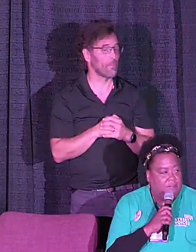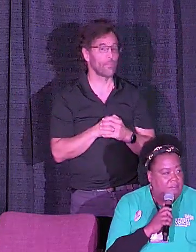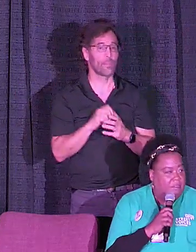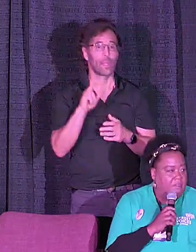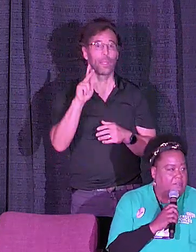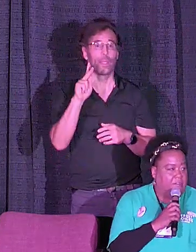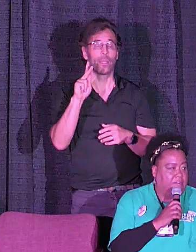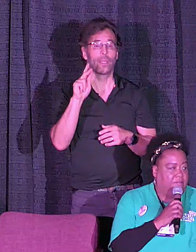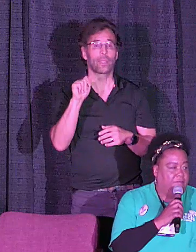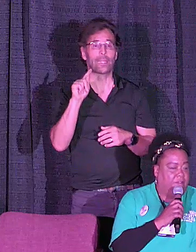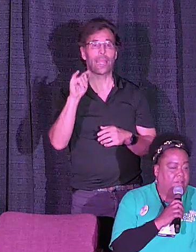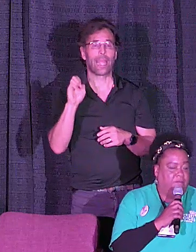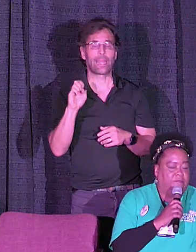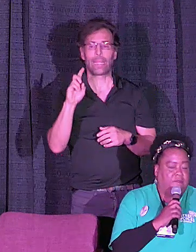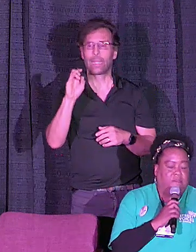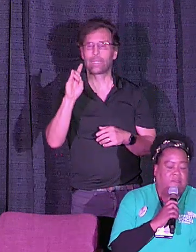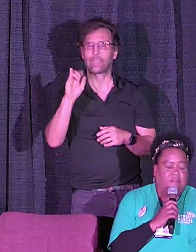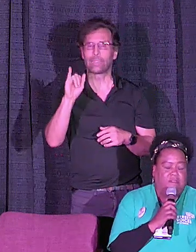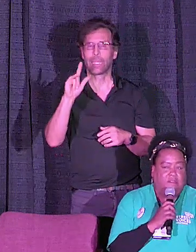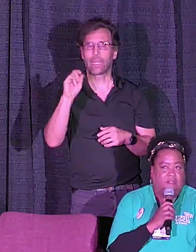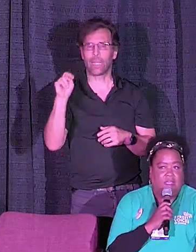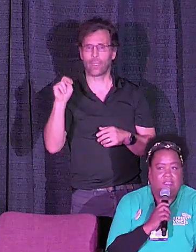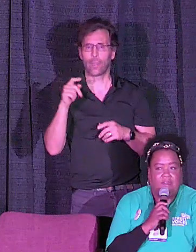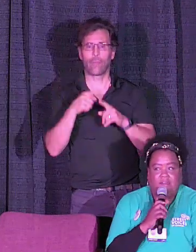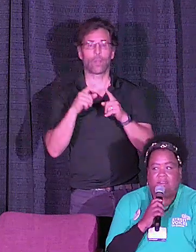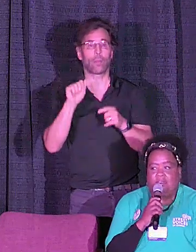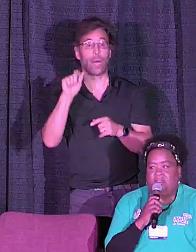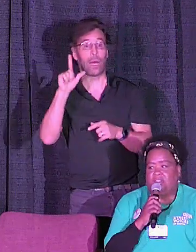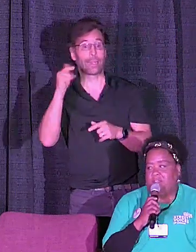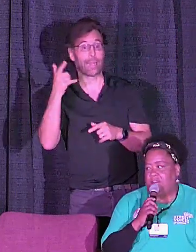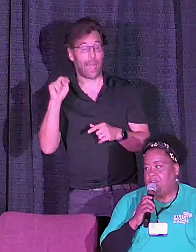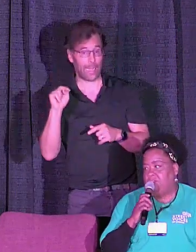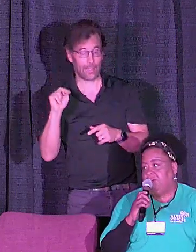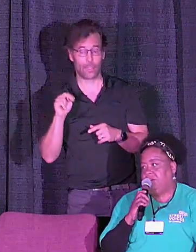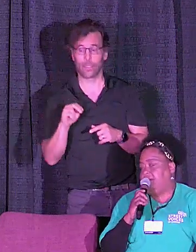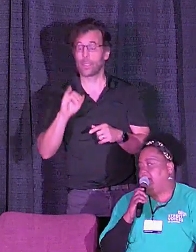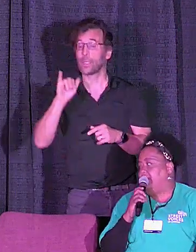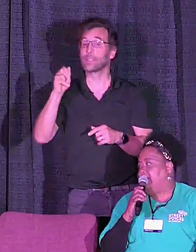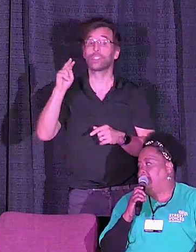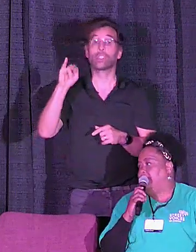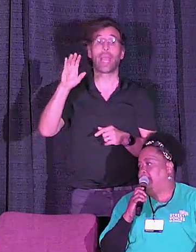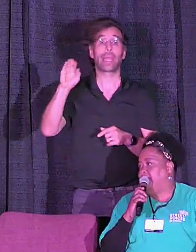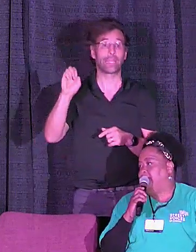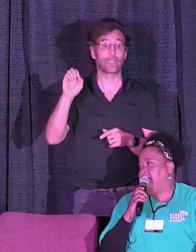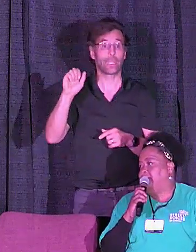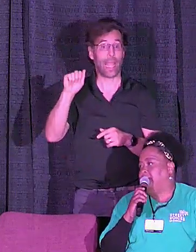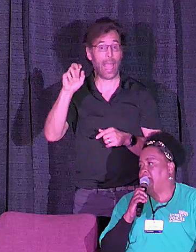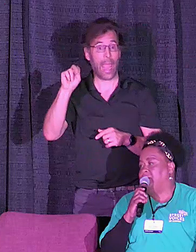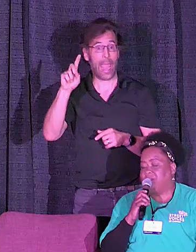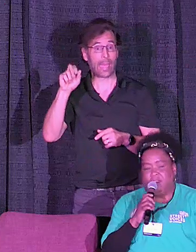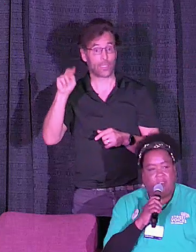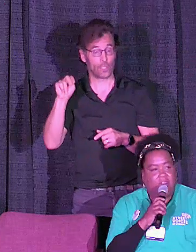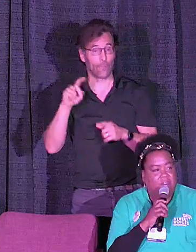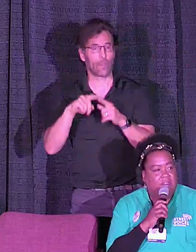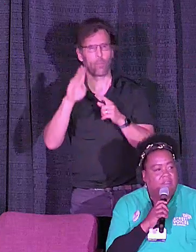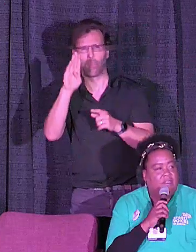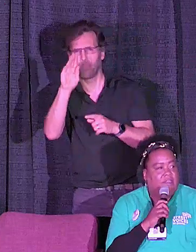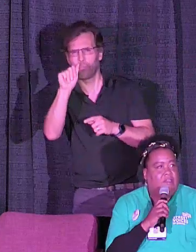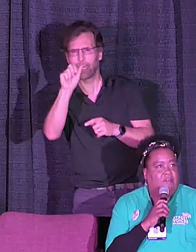Katie Dillon from Align, Janice Anderson from